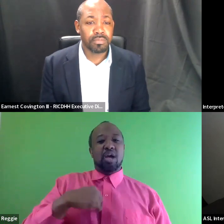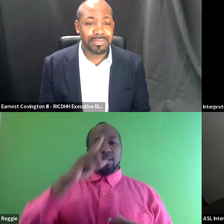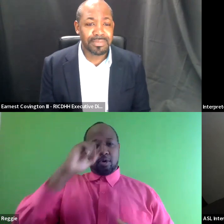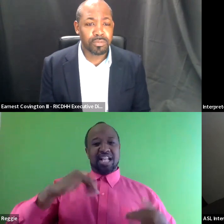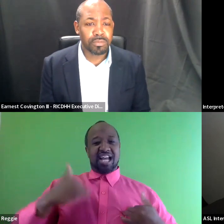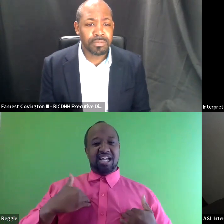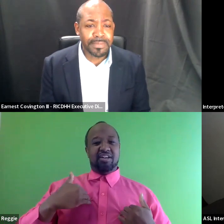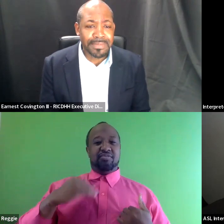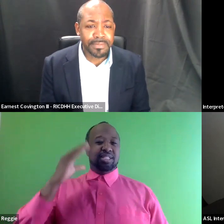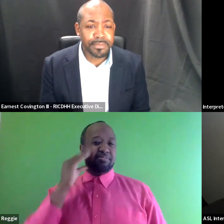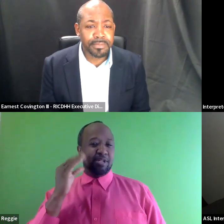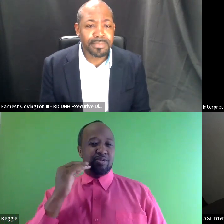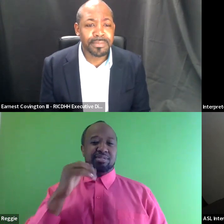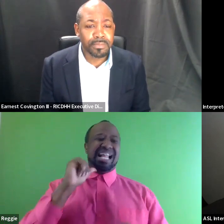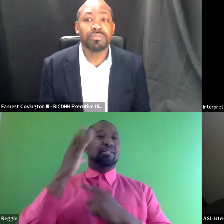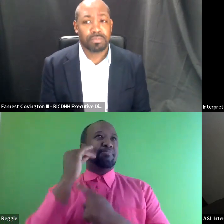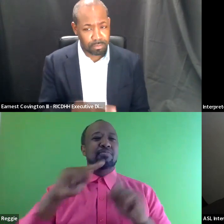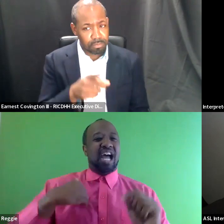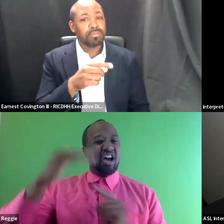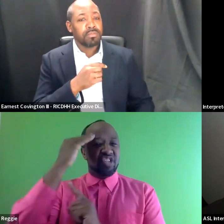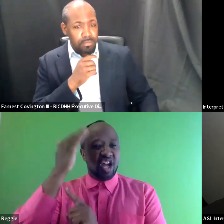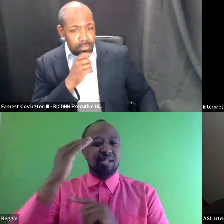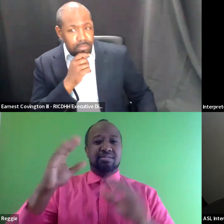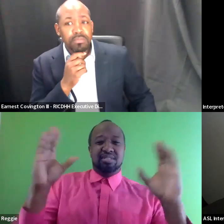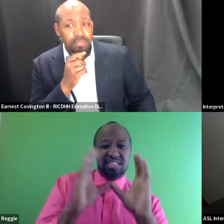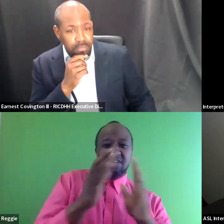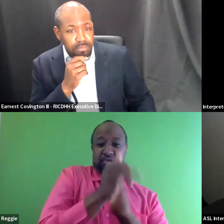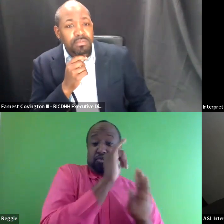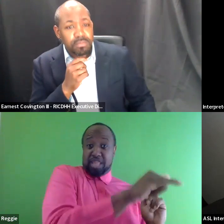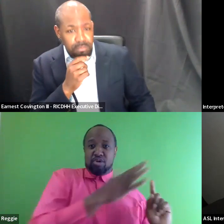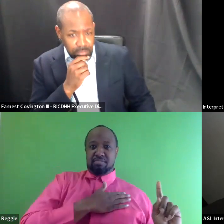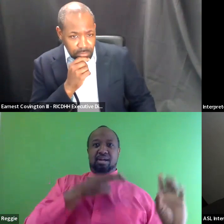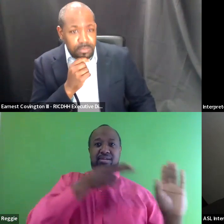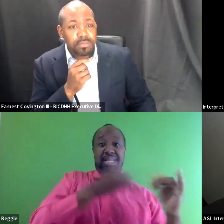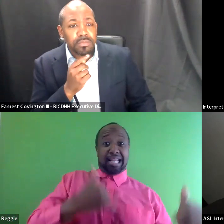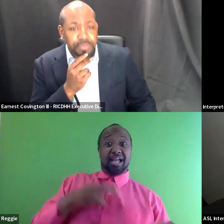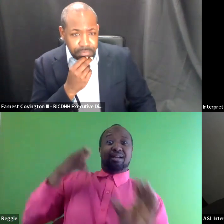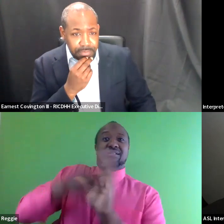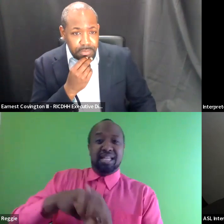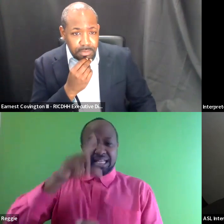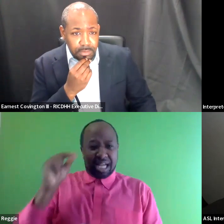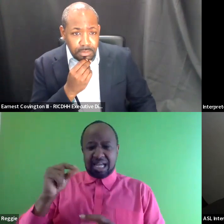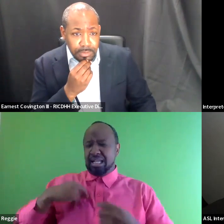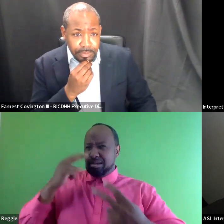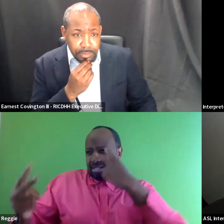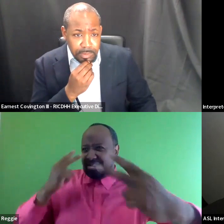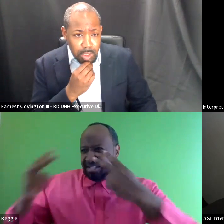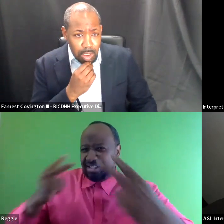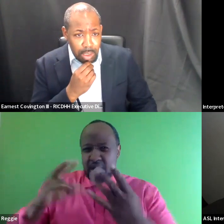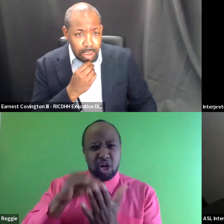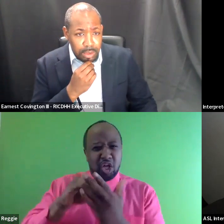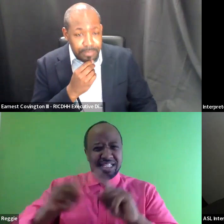And I think nobody's going to hire me because I'm Black. Doesn't matter. I have knowledge, I have certifications.